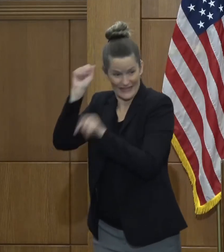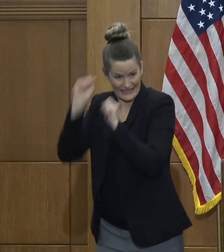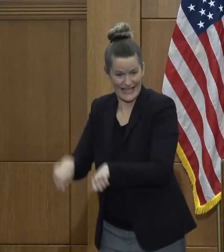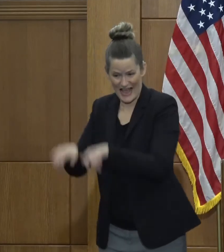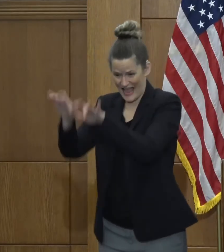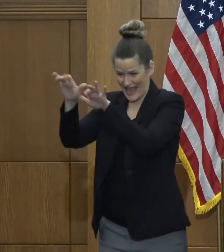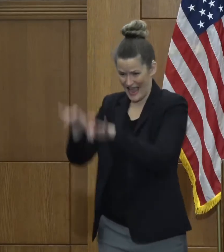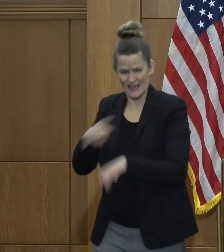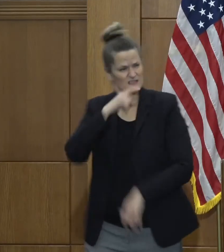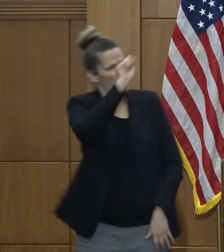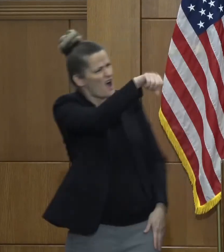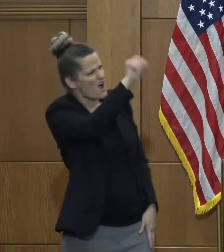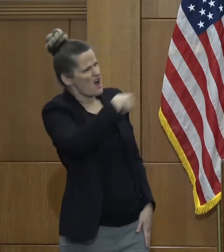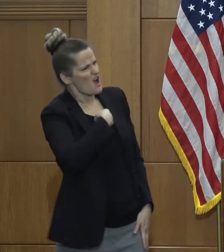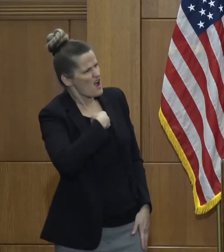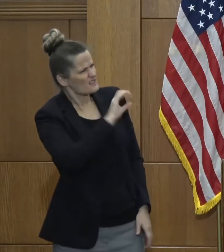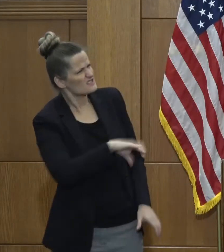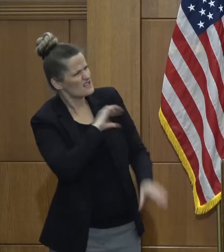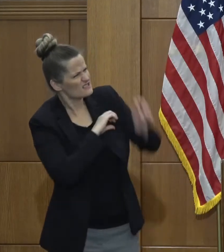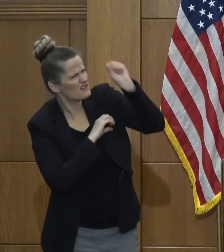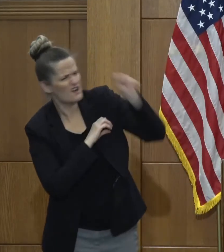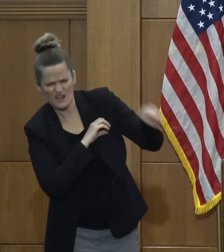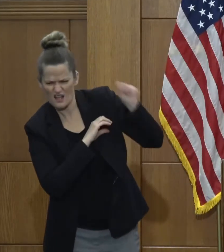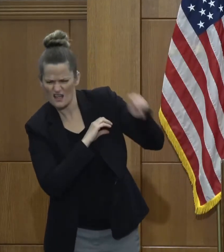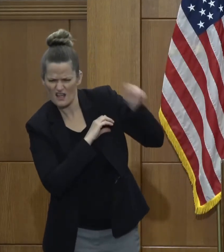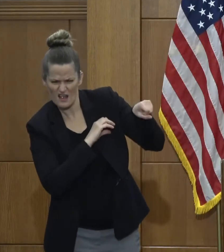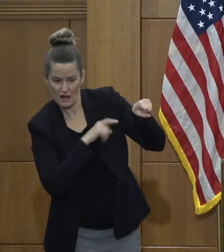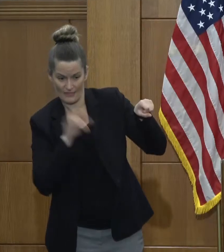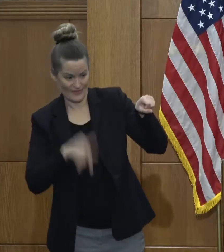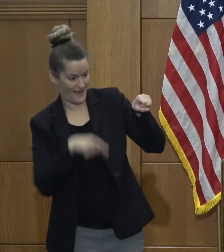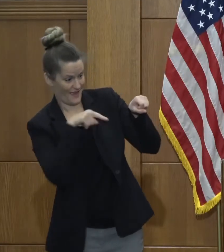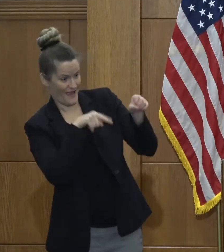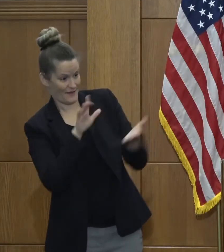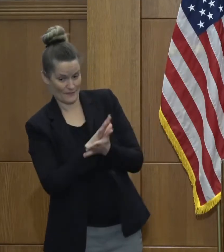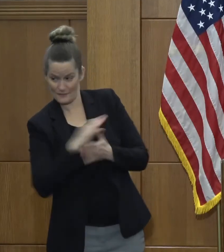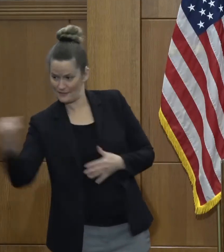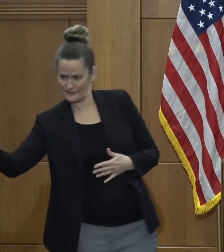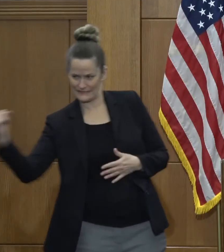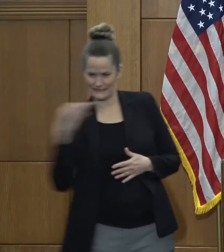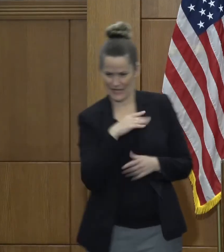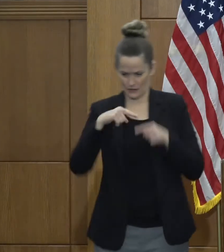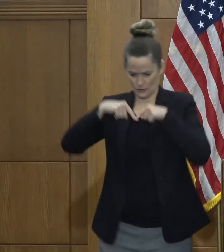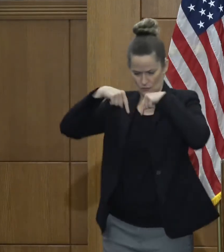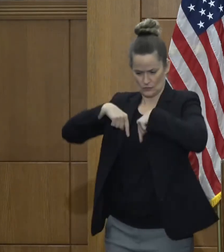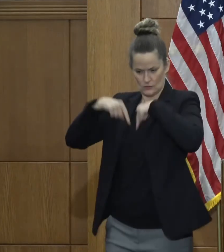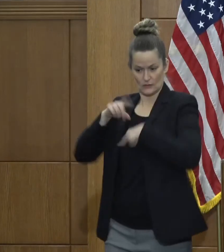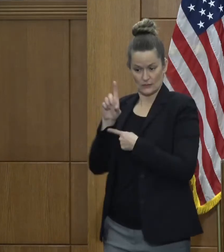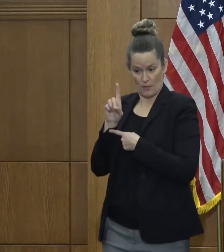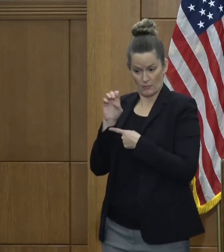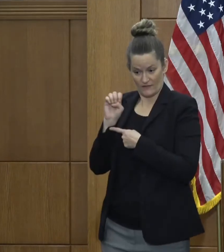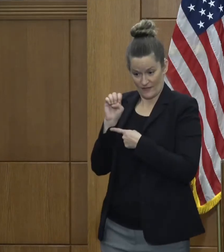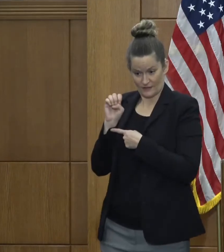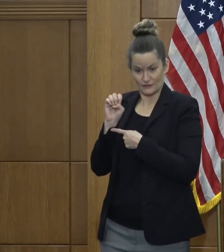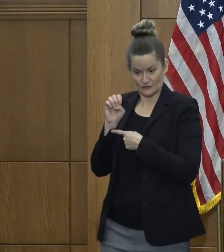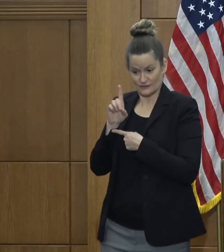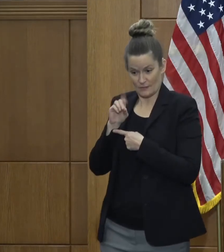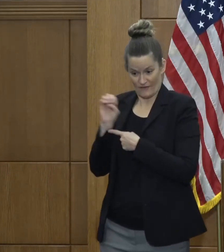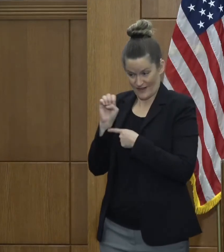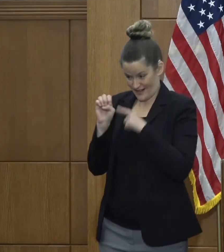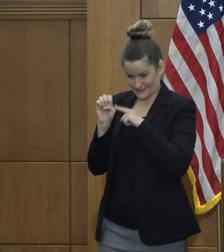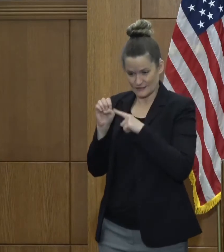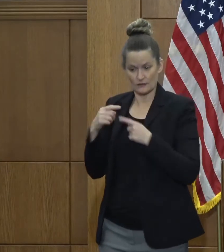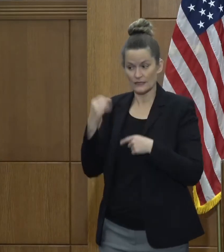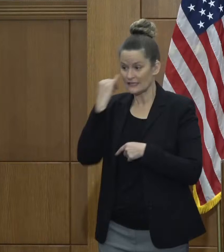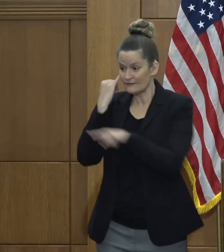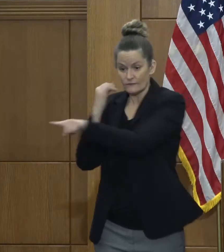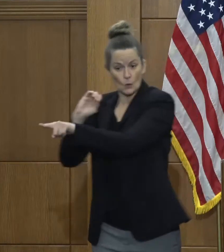happens to the voter. If they fail to return the form after 14 days, they are sent an additional notice where they are advised that